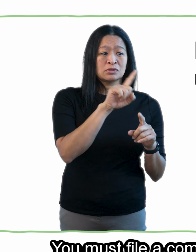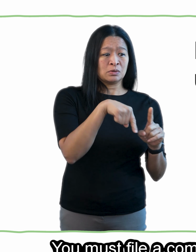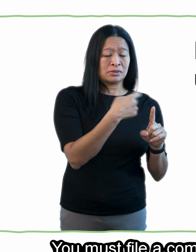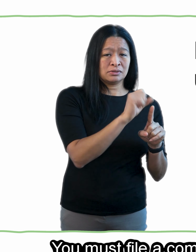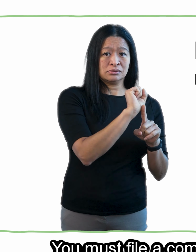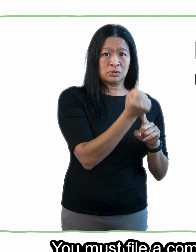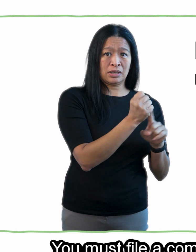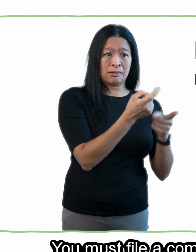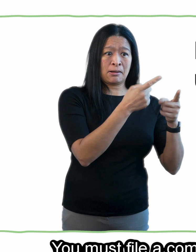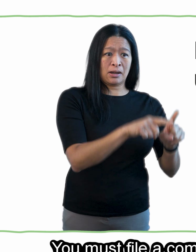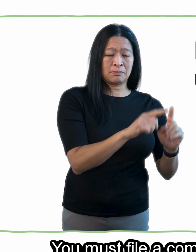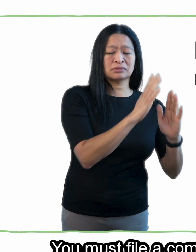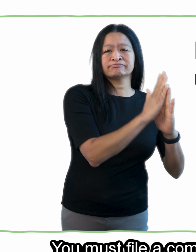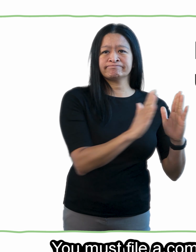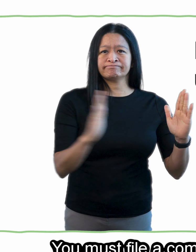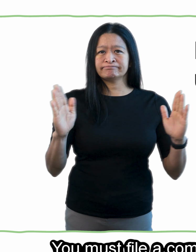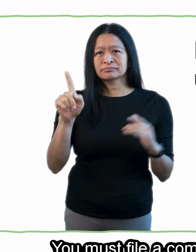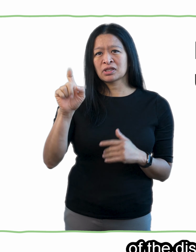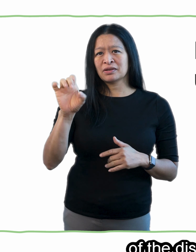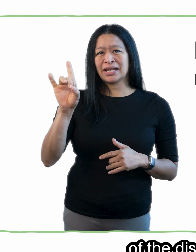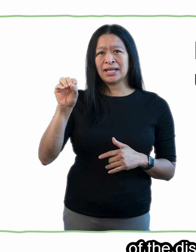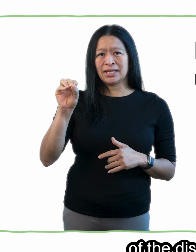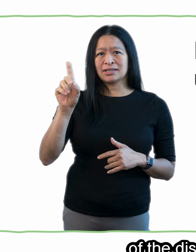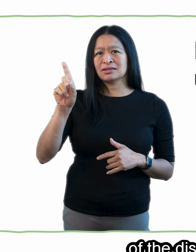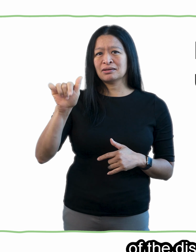complaint within 180 days of the discrimination.